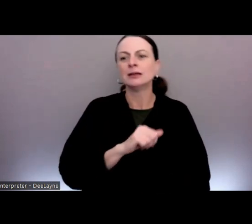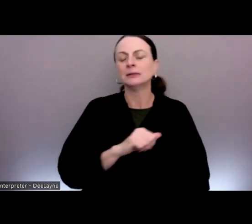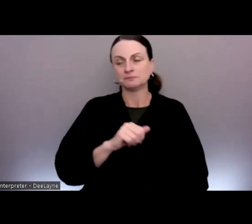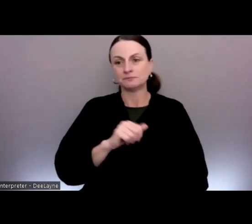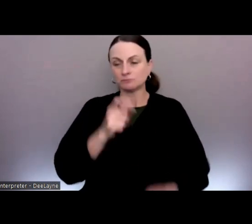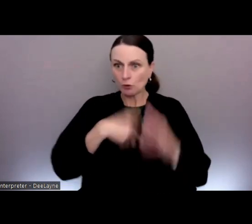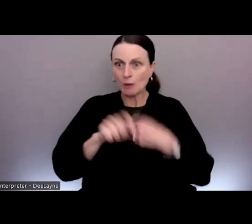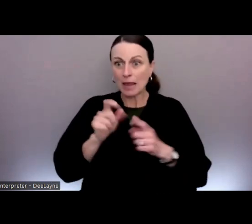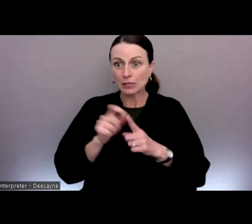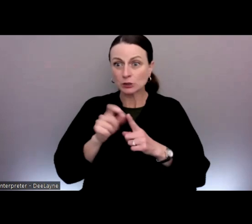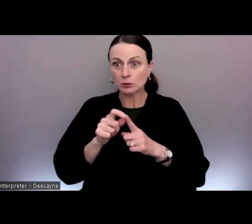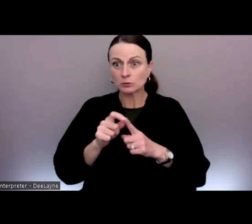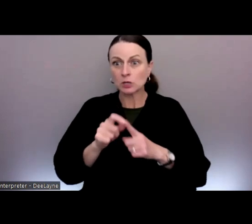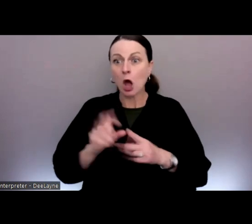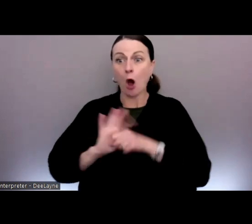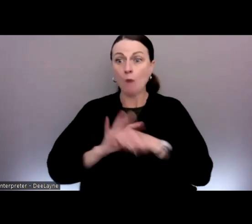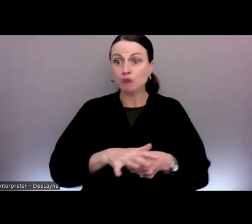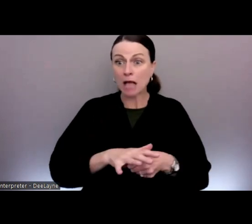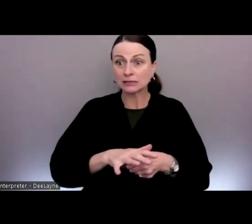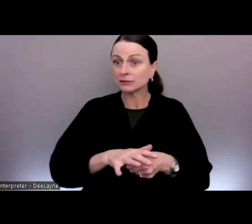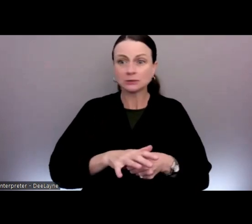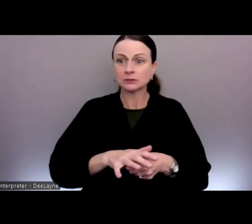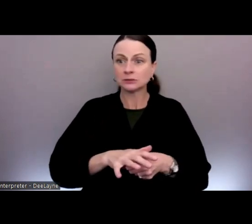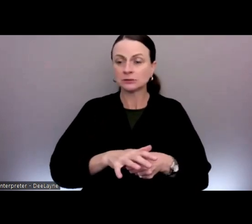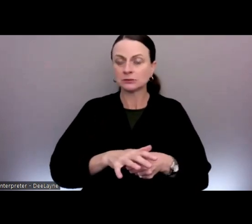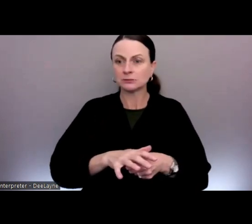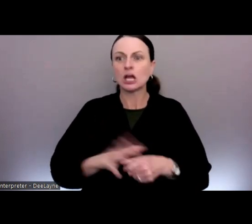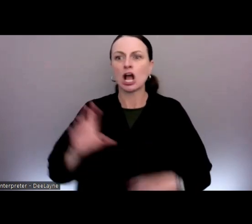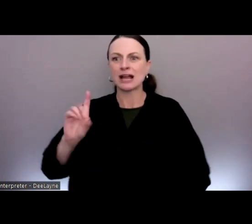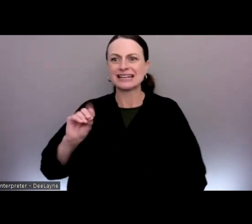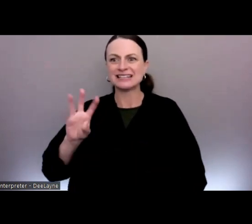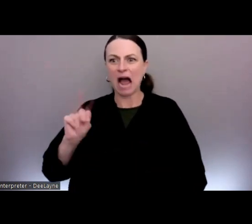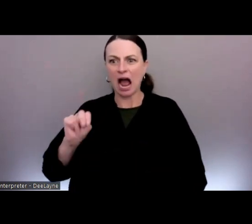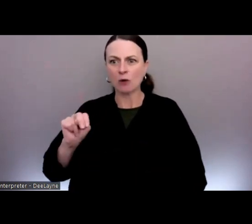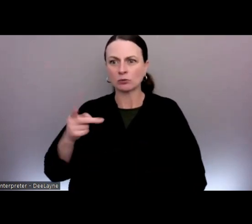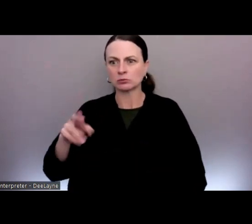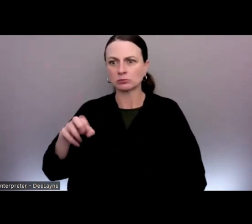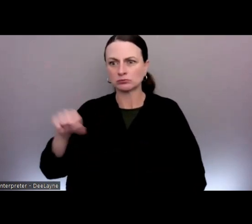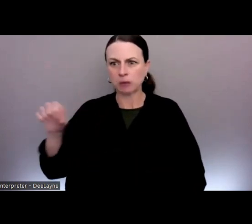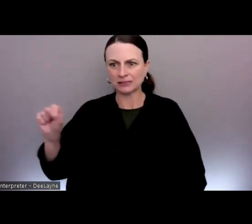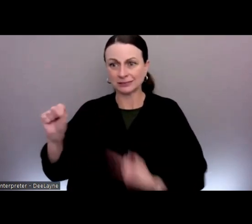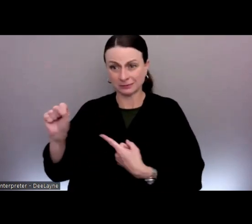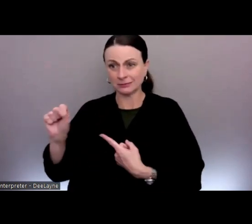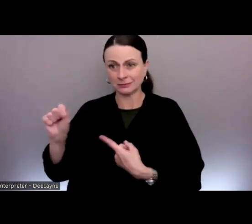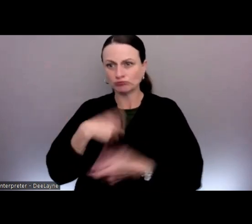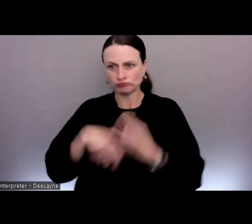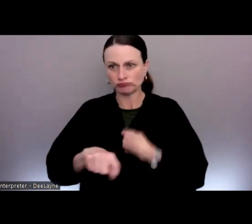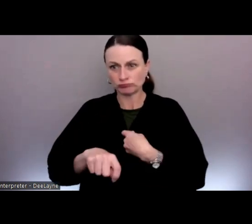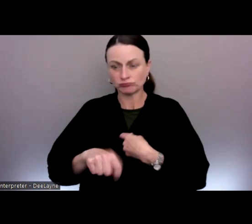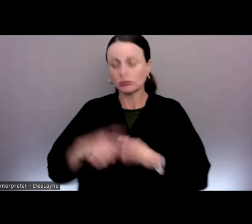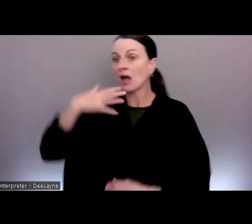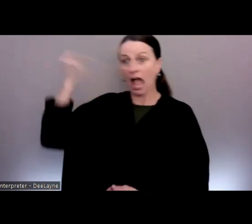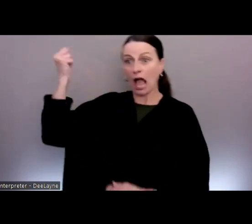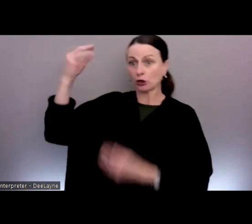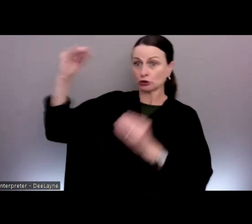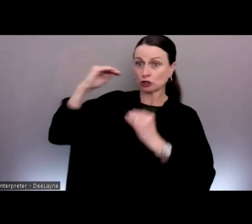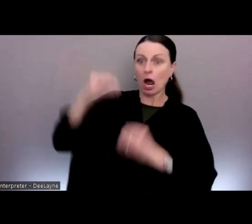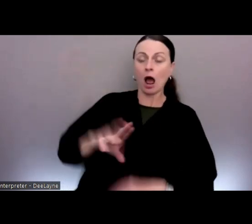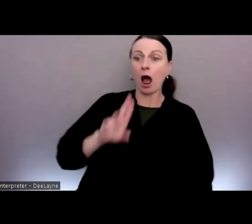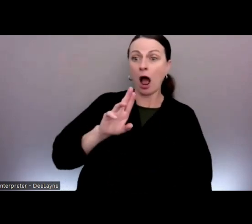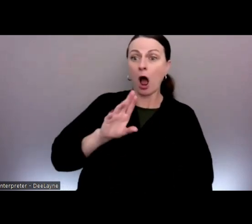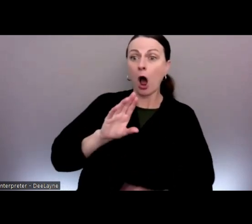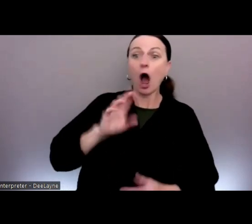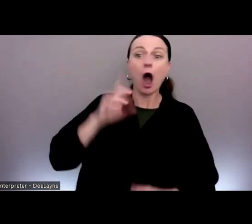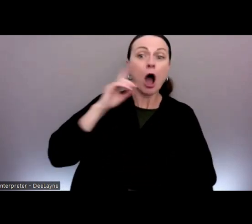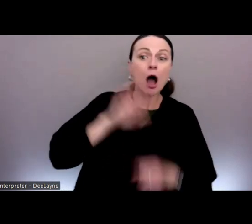replaced the word oppress with downpress. As my elders taught me, uppress sounds